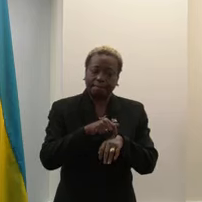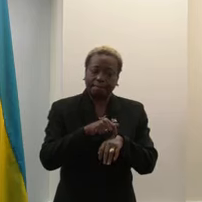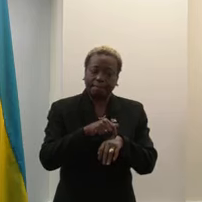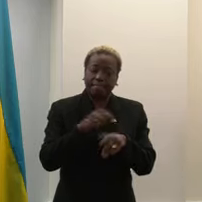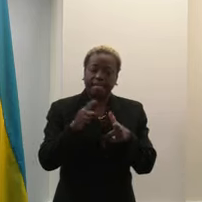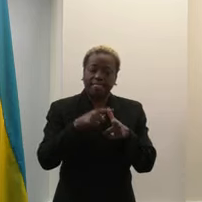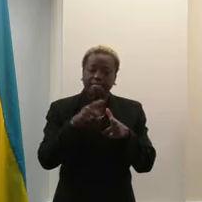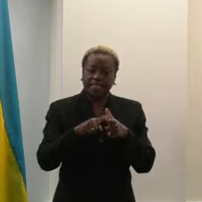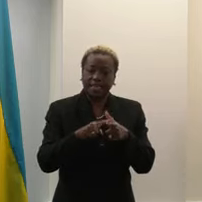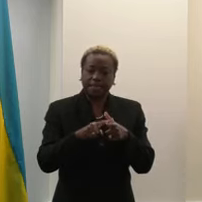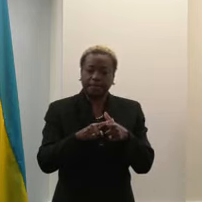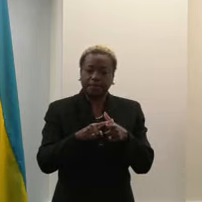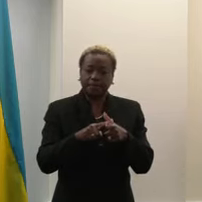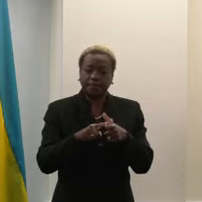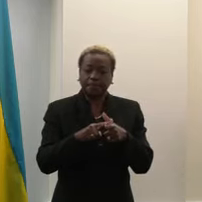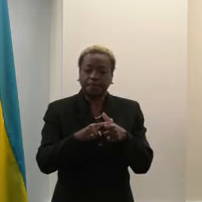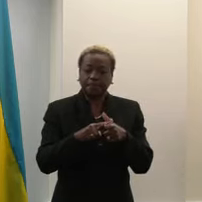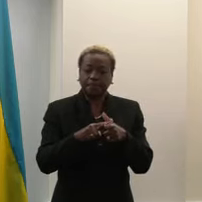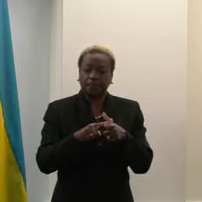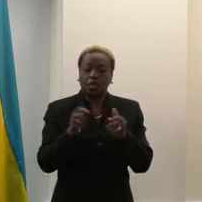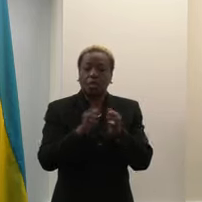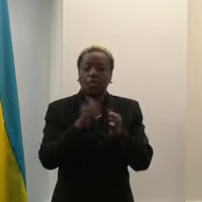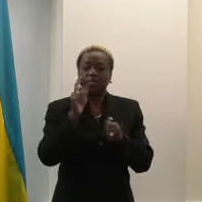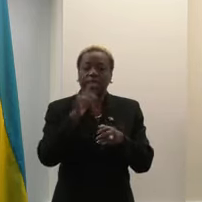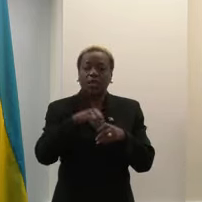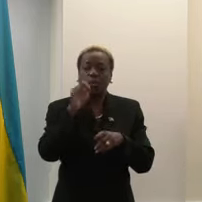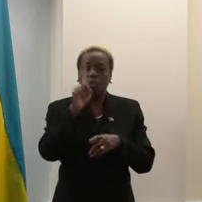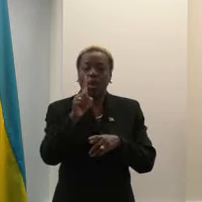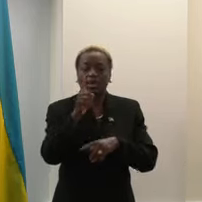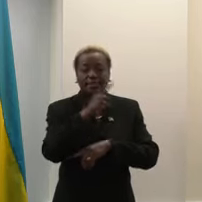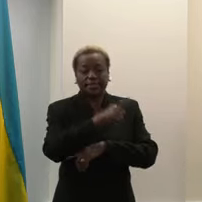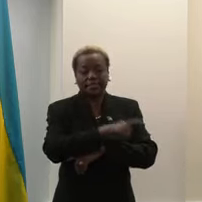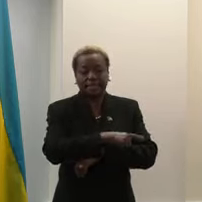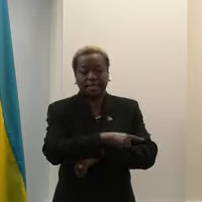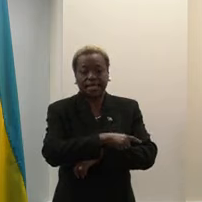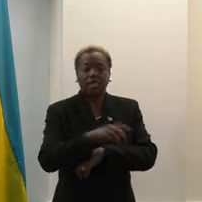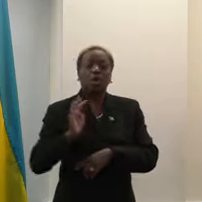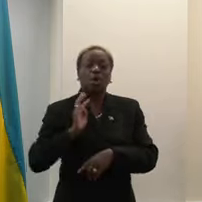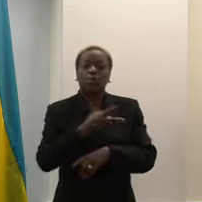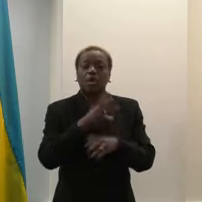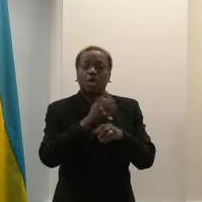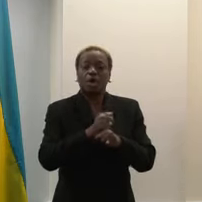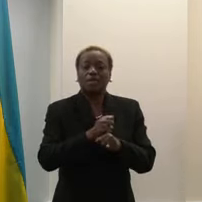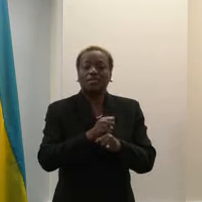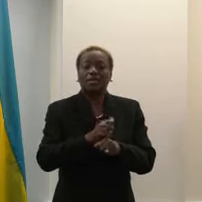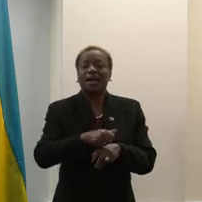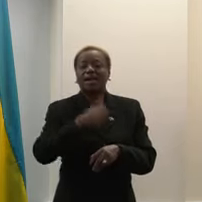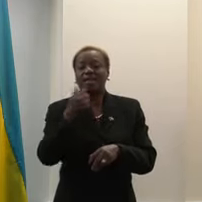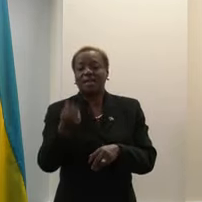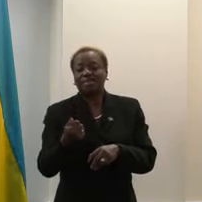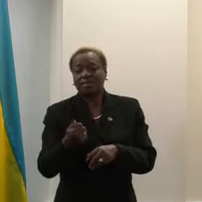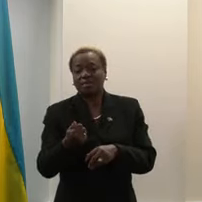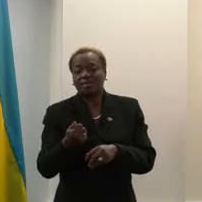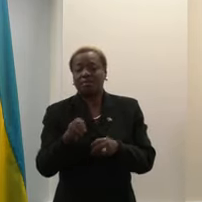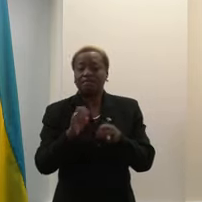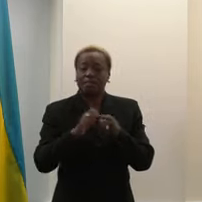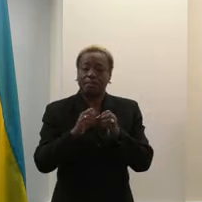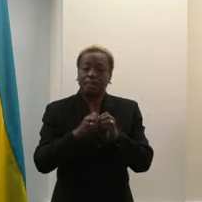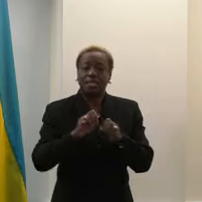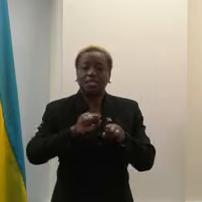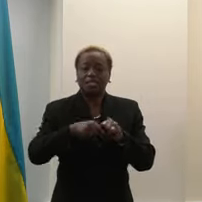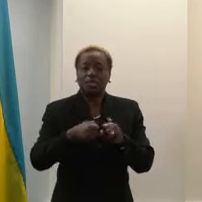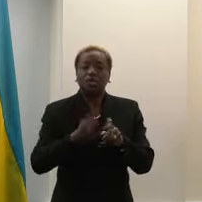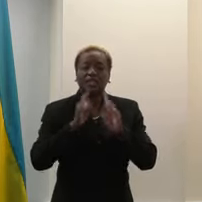And then we, within one day, we got another spike. So to answer